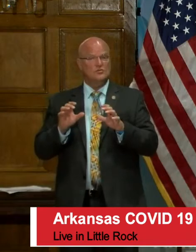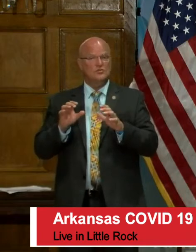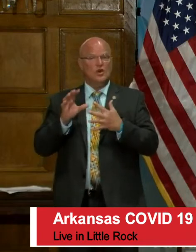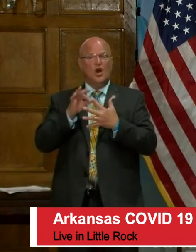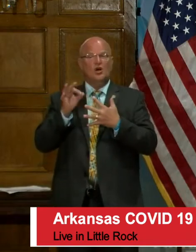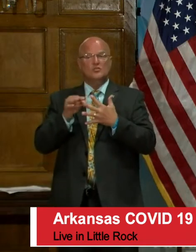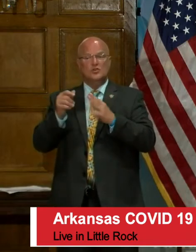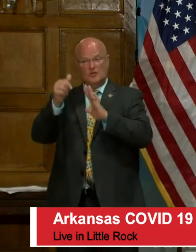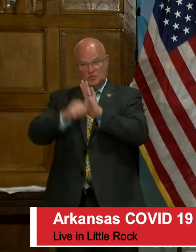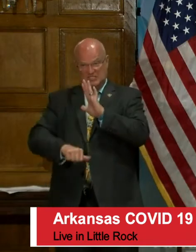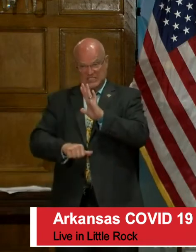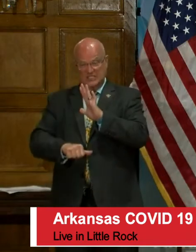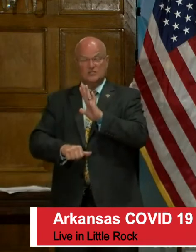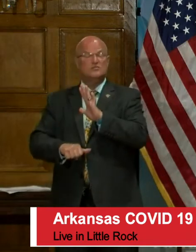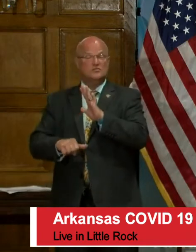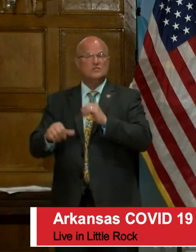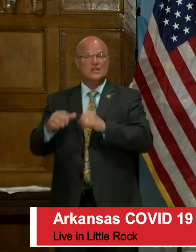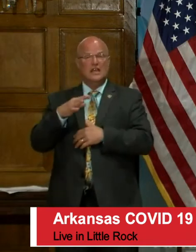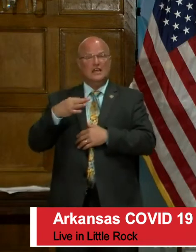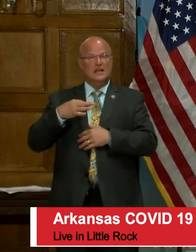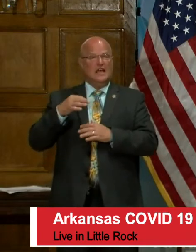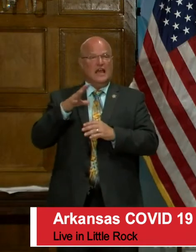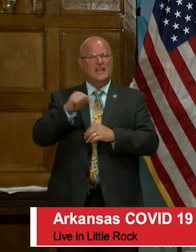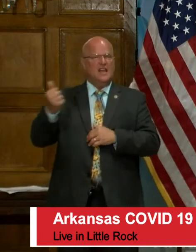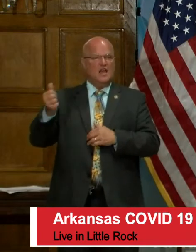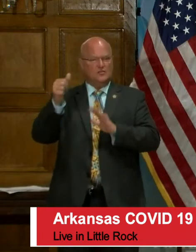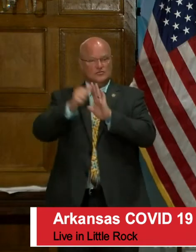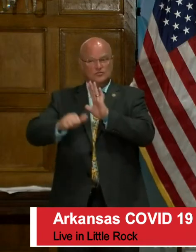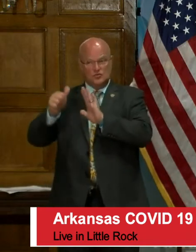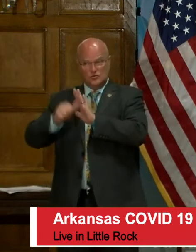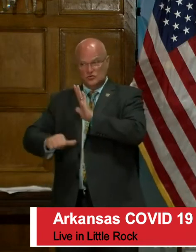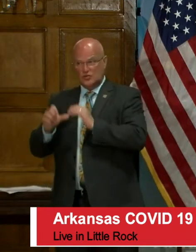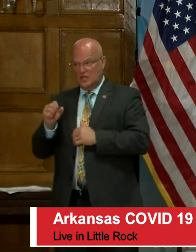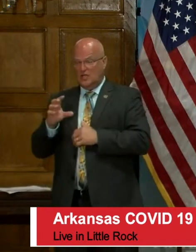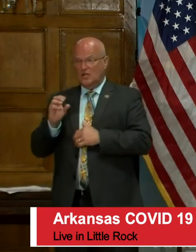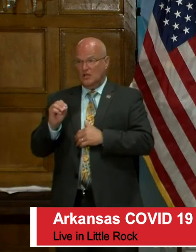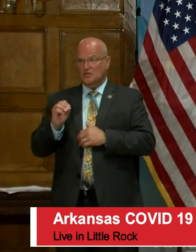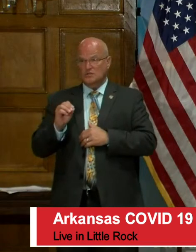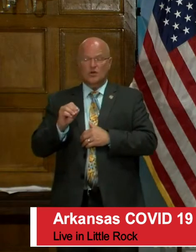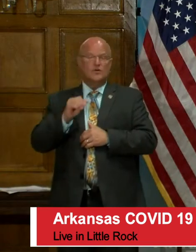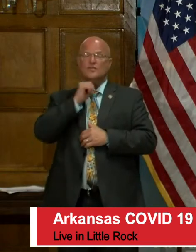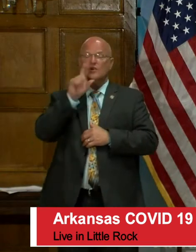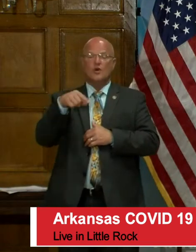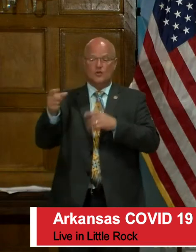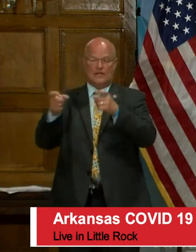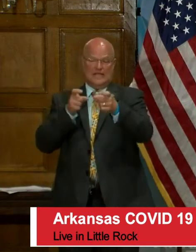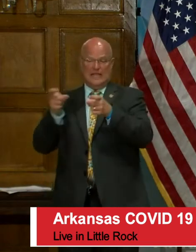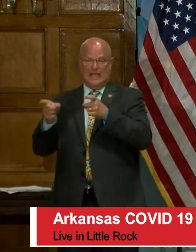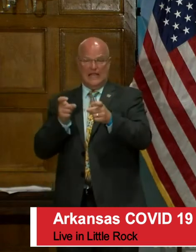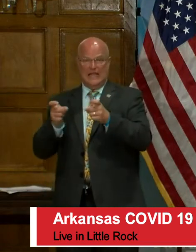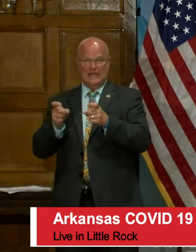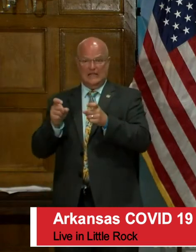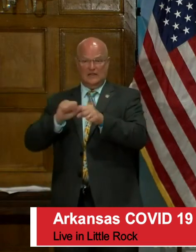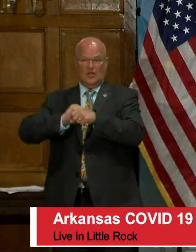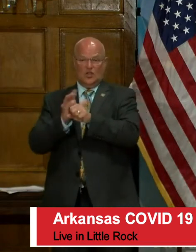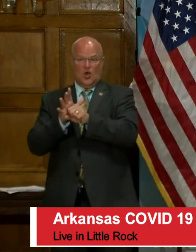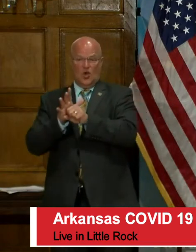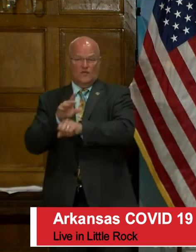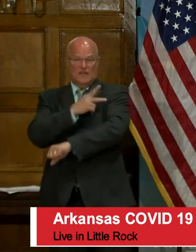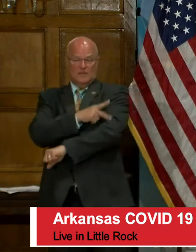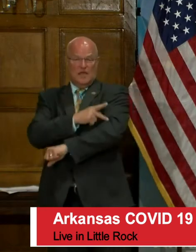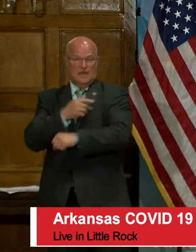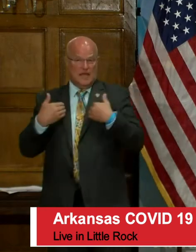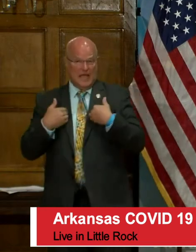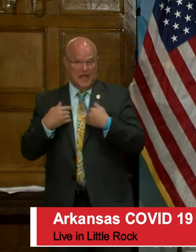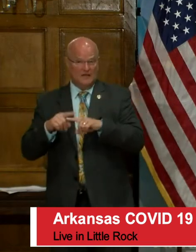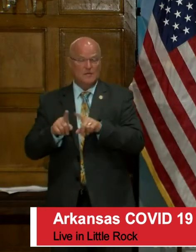alternative procedures and other surgeries, and so they're not only handling the COVID patients they